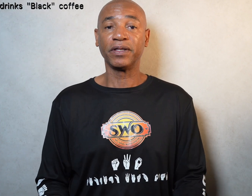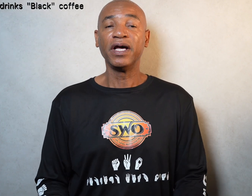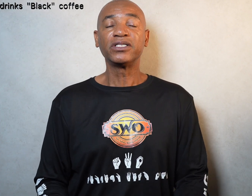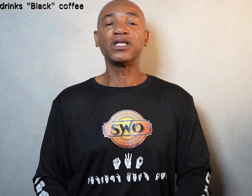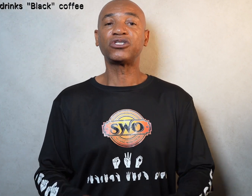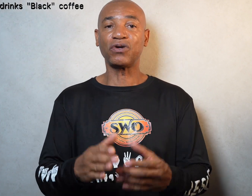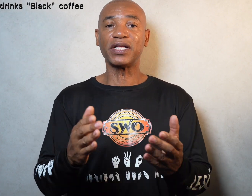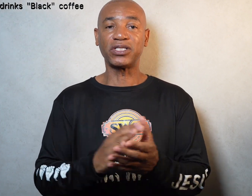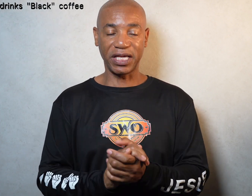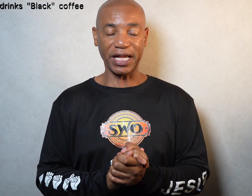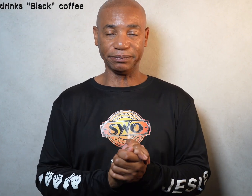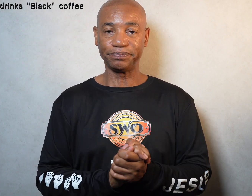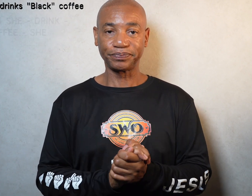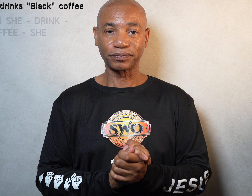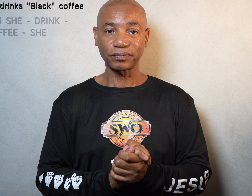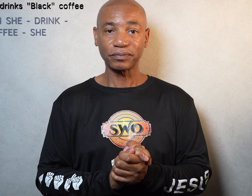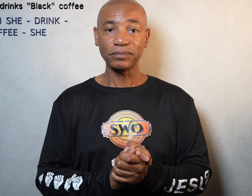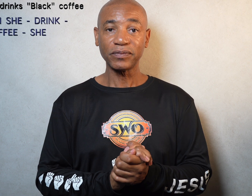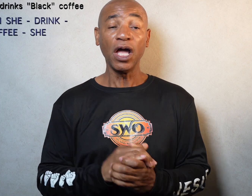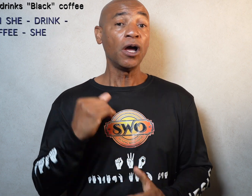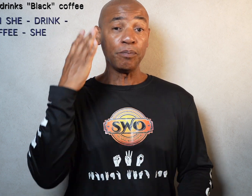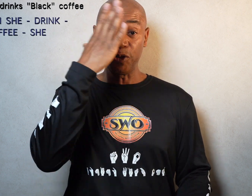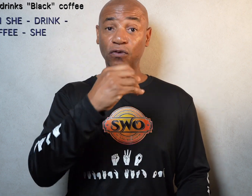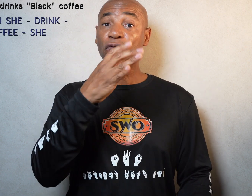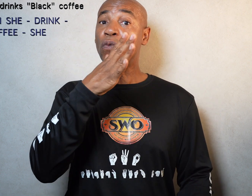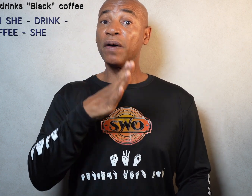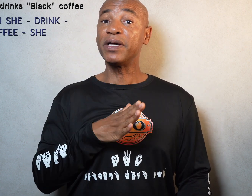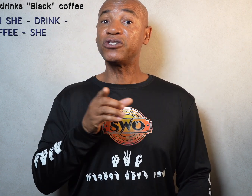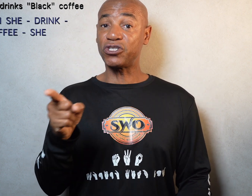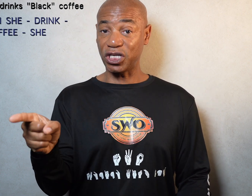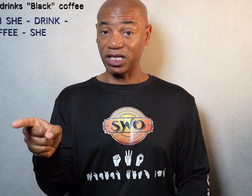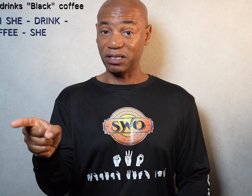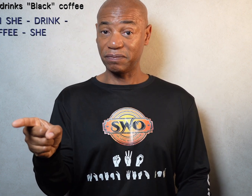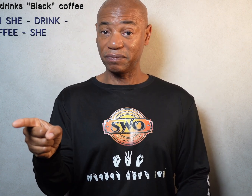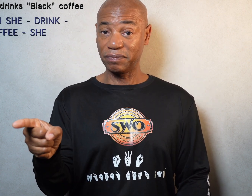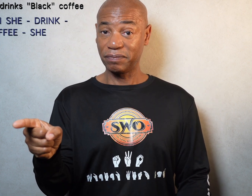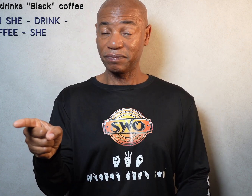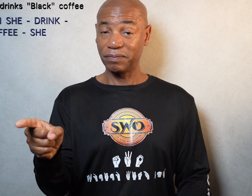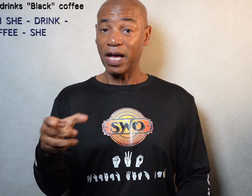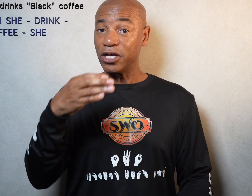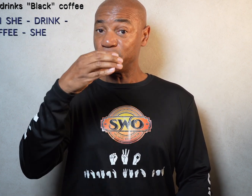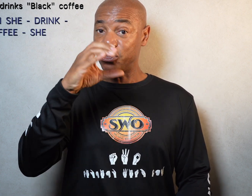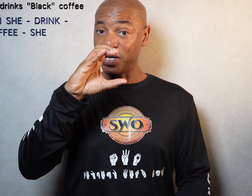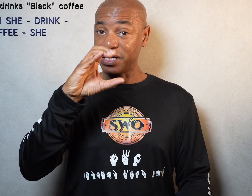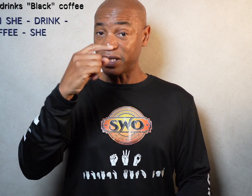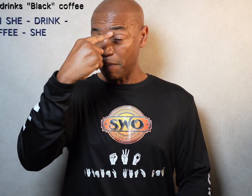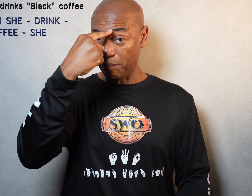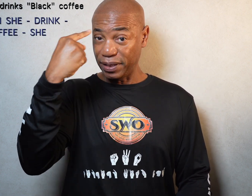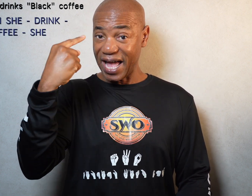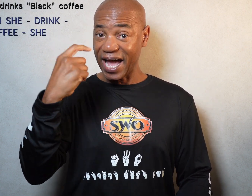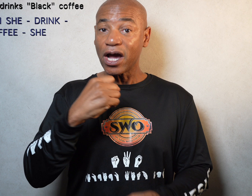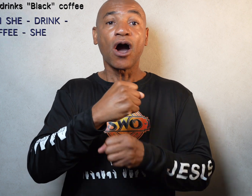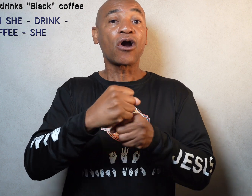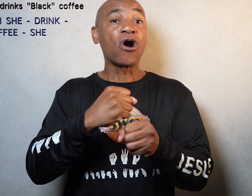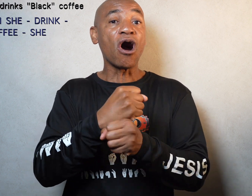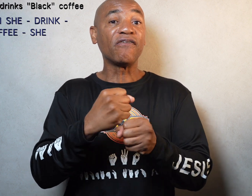So let's try this again. Beautiful woman, she, drinks black